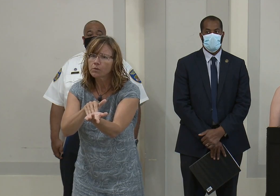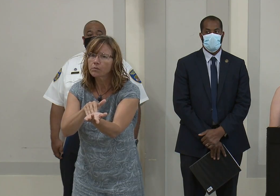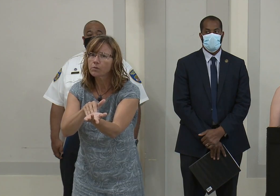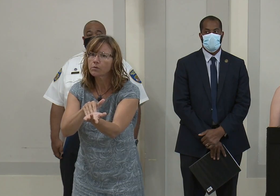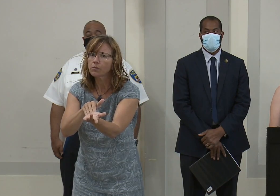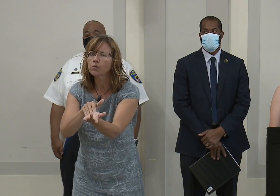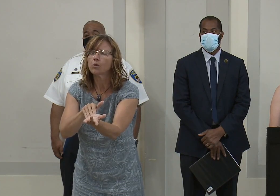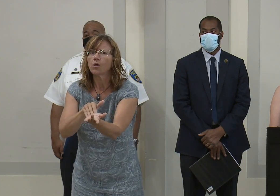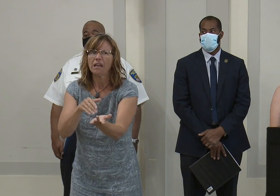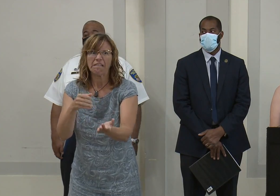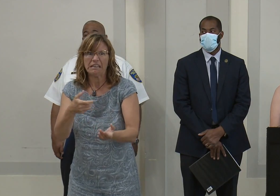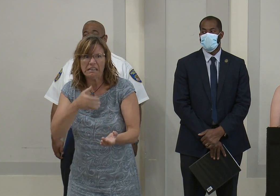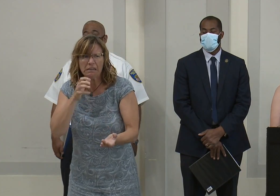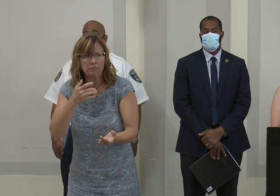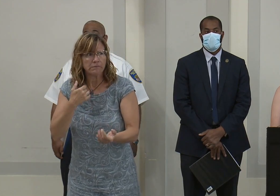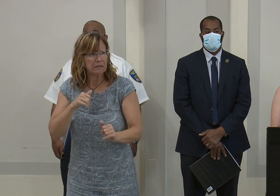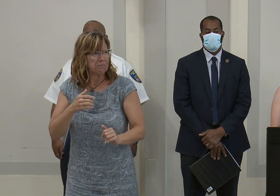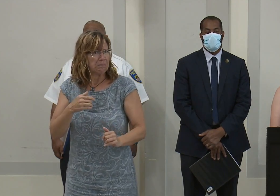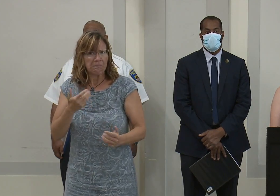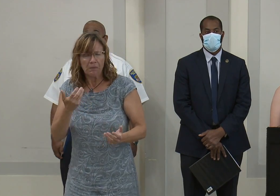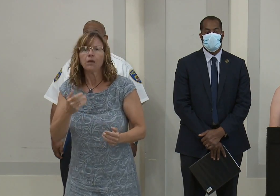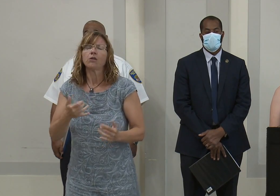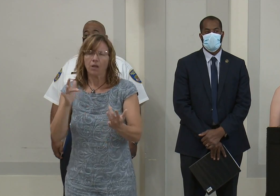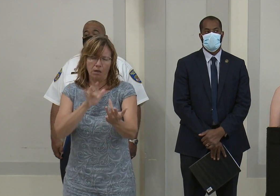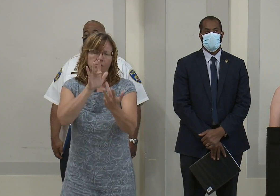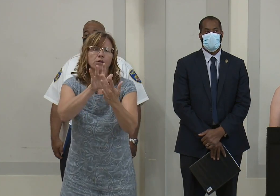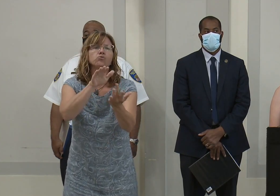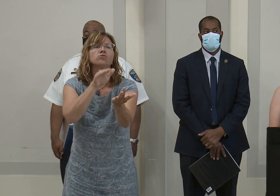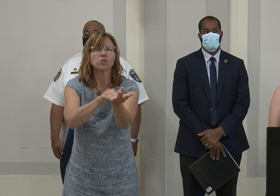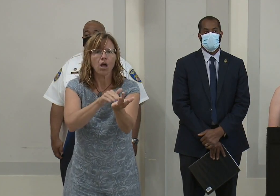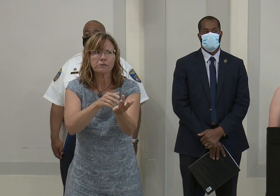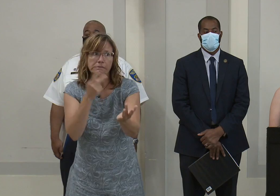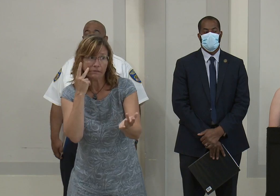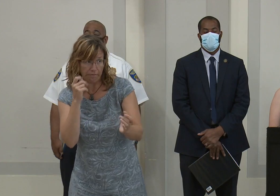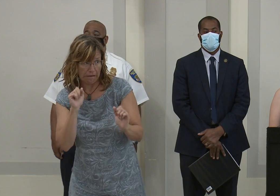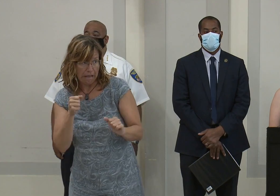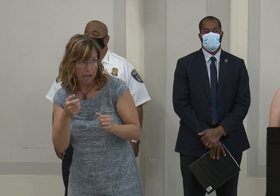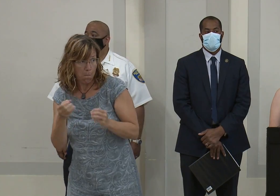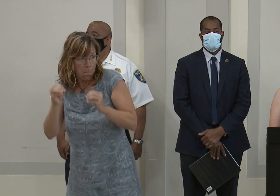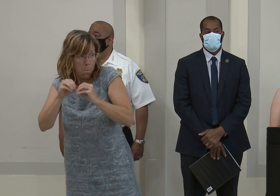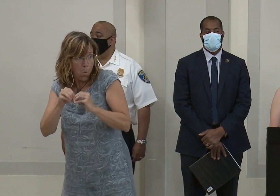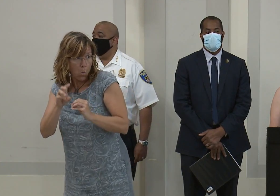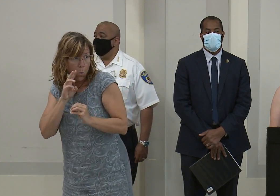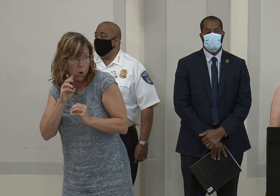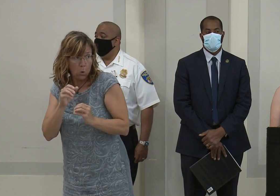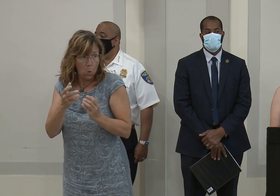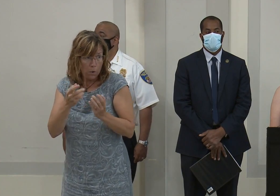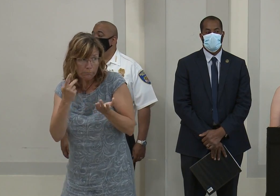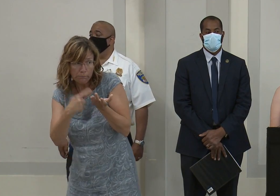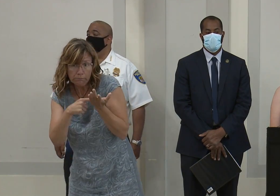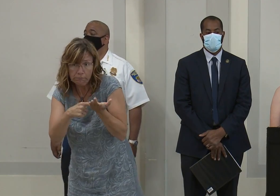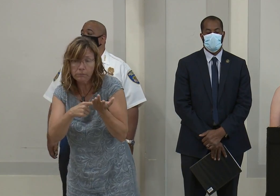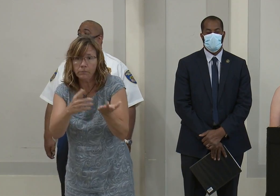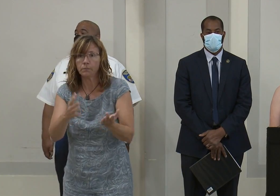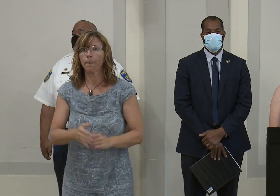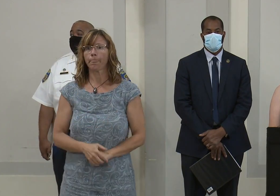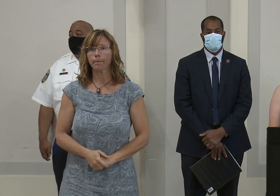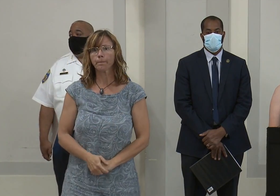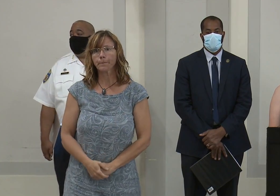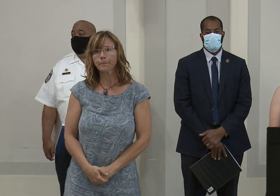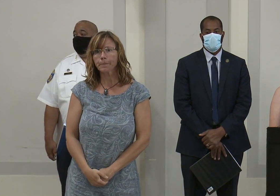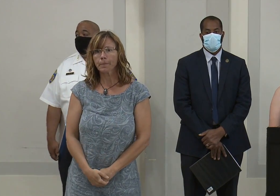using salt tablets unless directed to do so by a physician. Limit intake of alcoholic and caffeinated